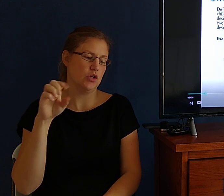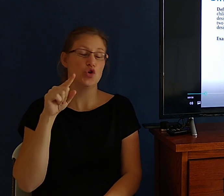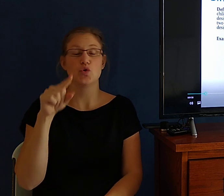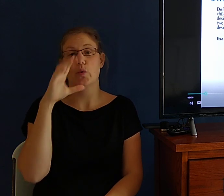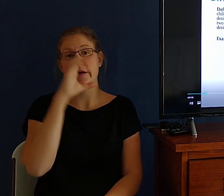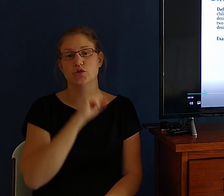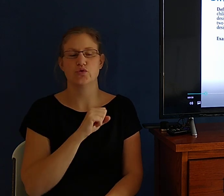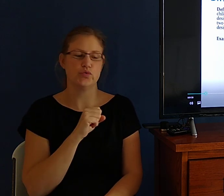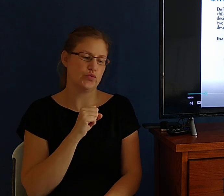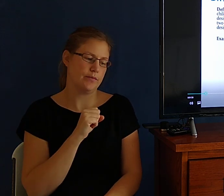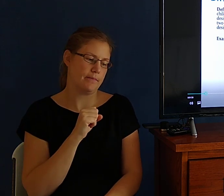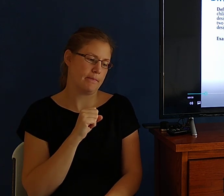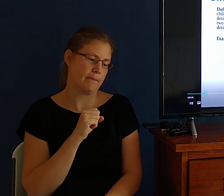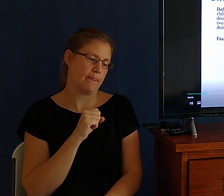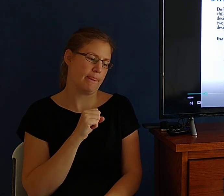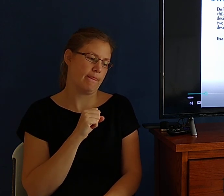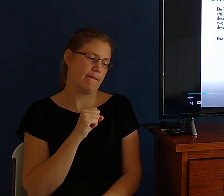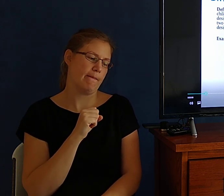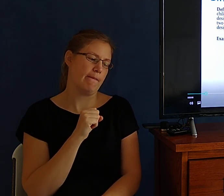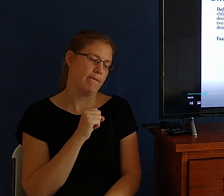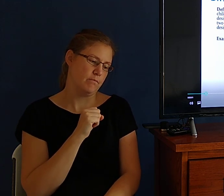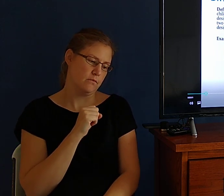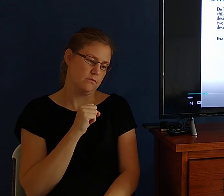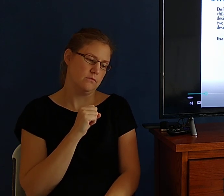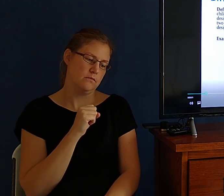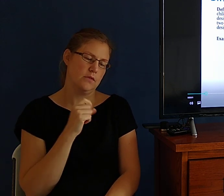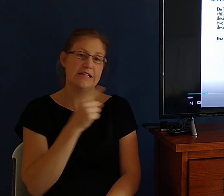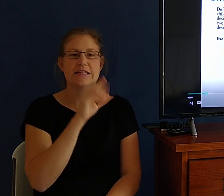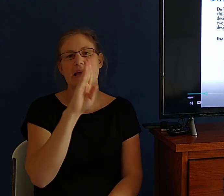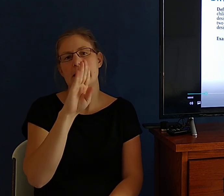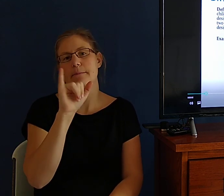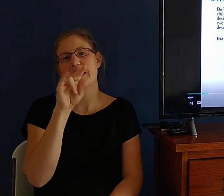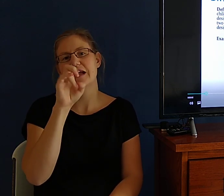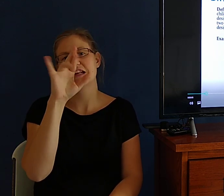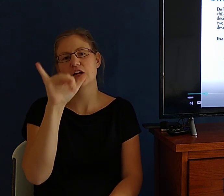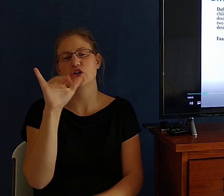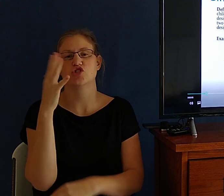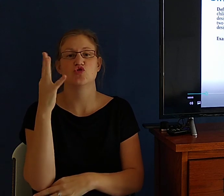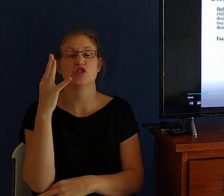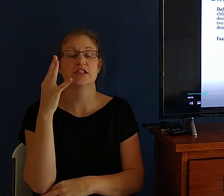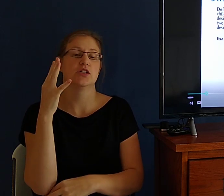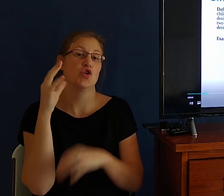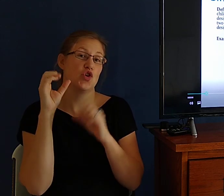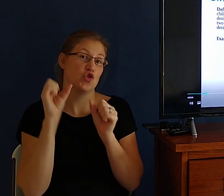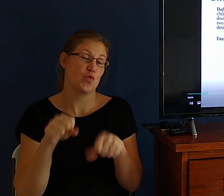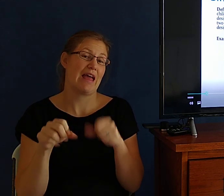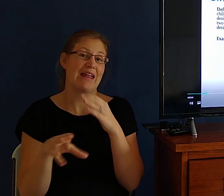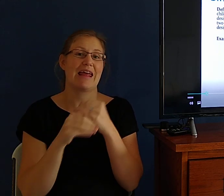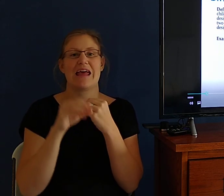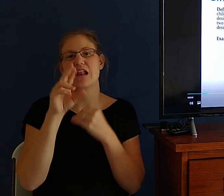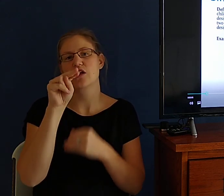assume that this is a binary tree, so you can add a node, it's like